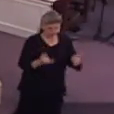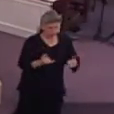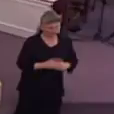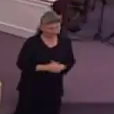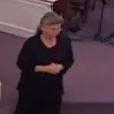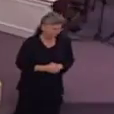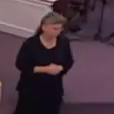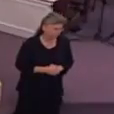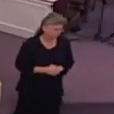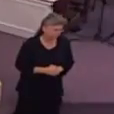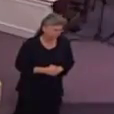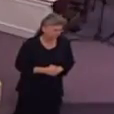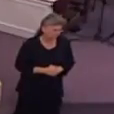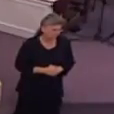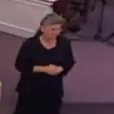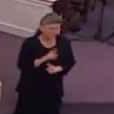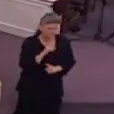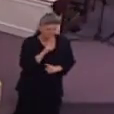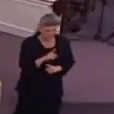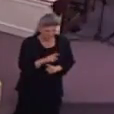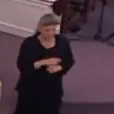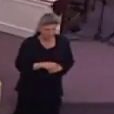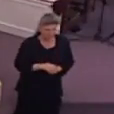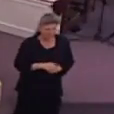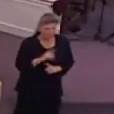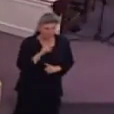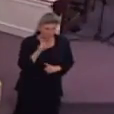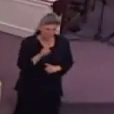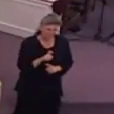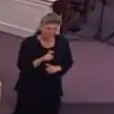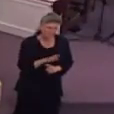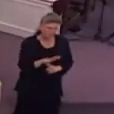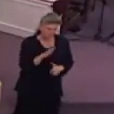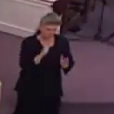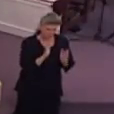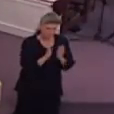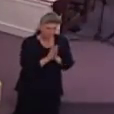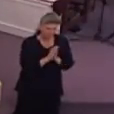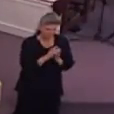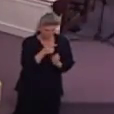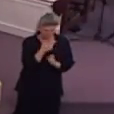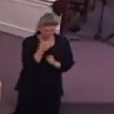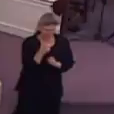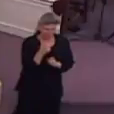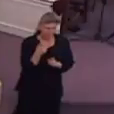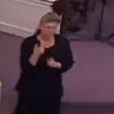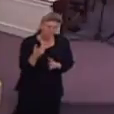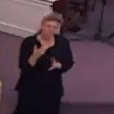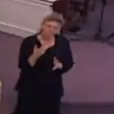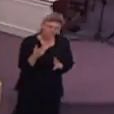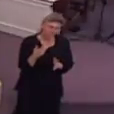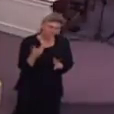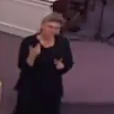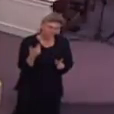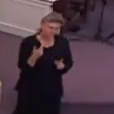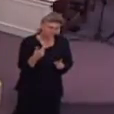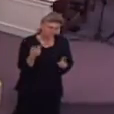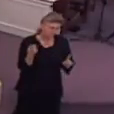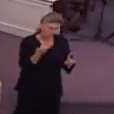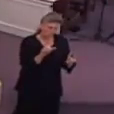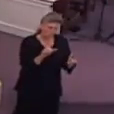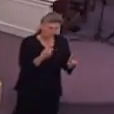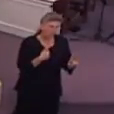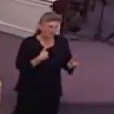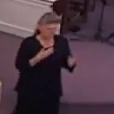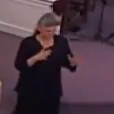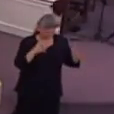And he said, as a matter of fact, I really need your prayers, amen, because of this ultimatum. But you know what? He said, I